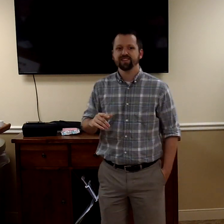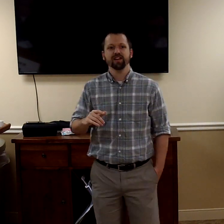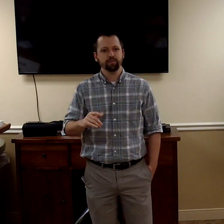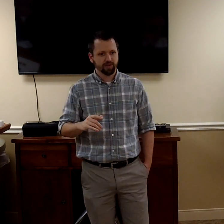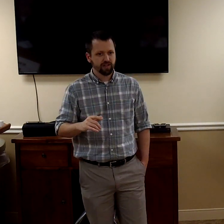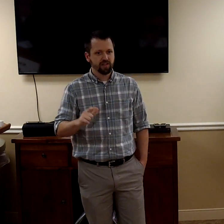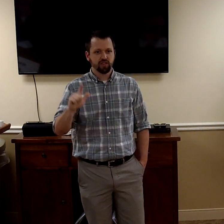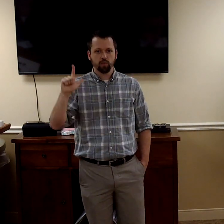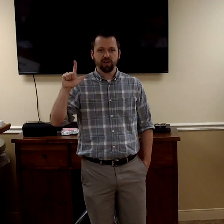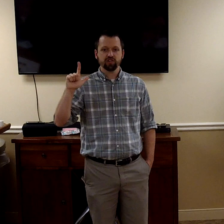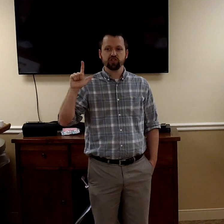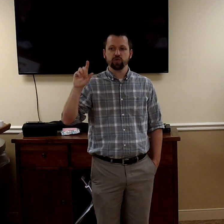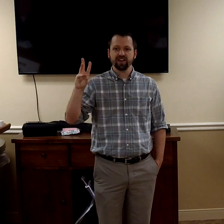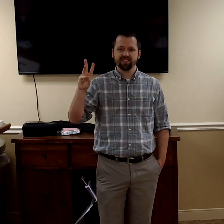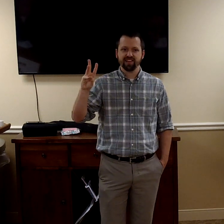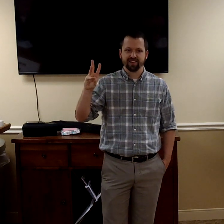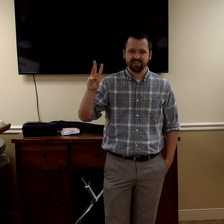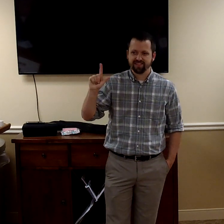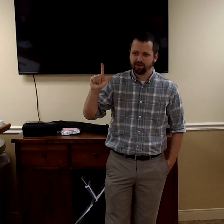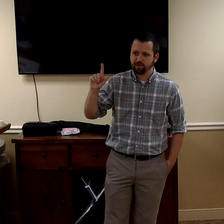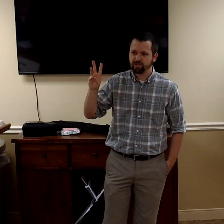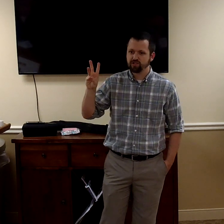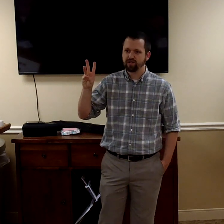Yep, the weird 2 and a 6. Weird 2 and a 6.